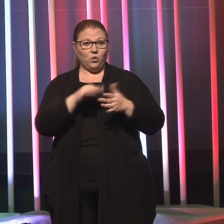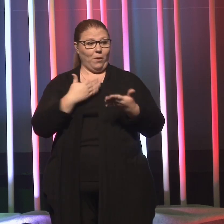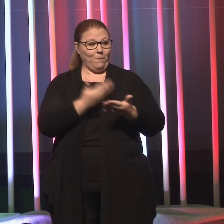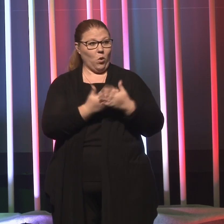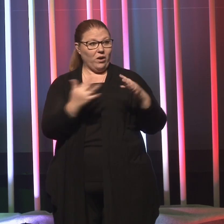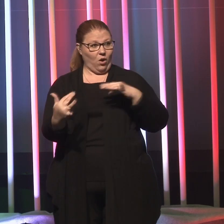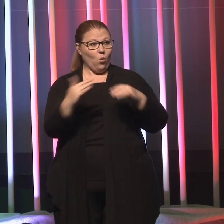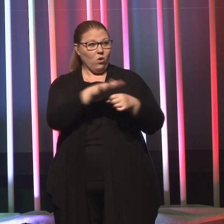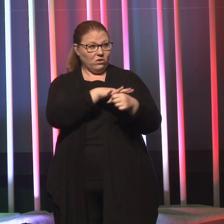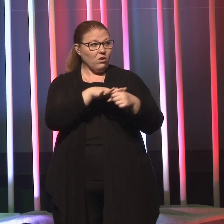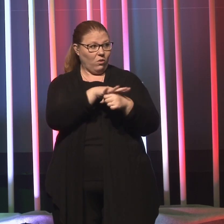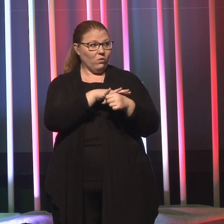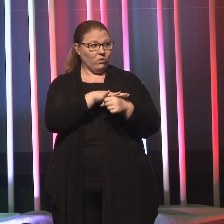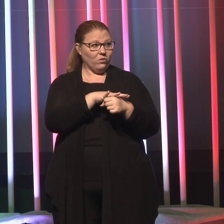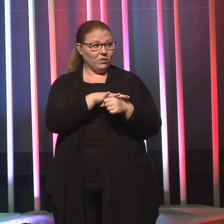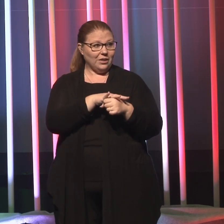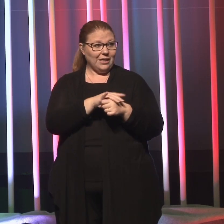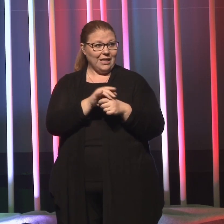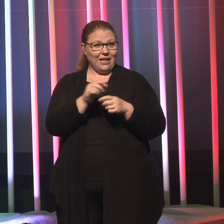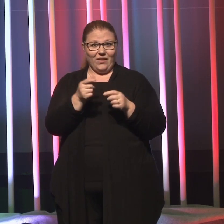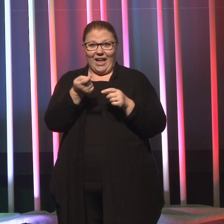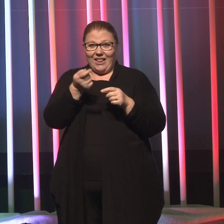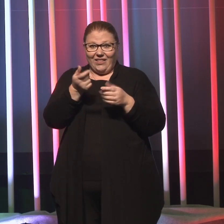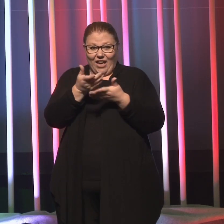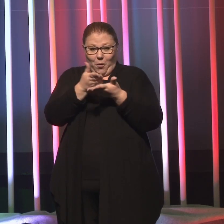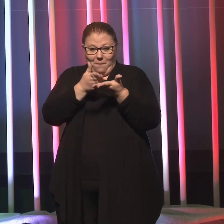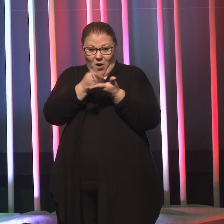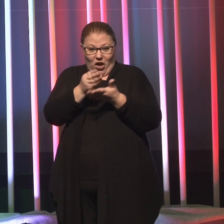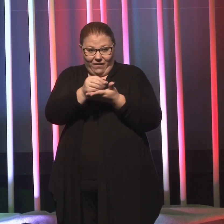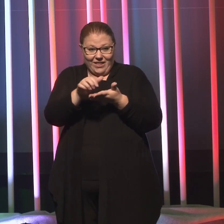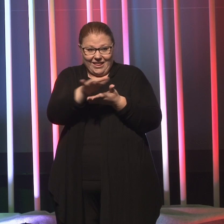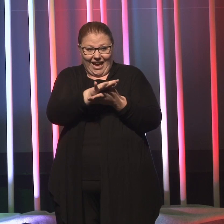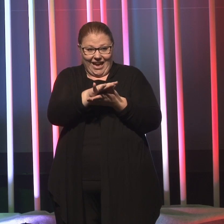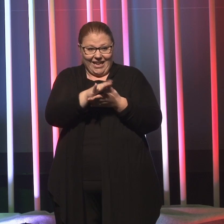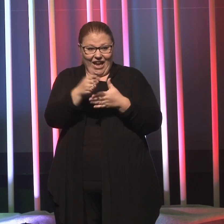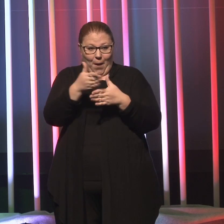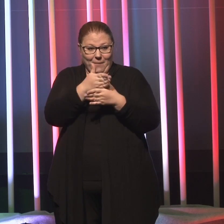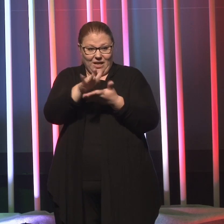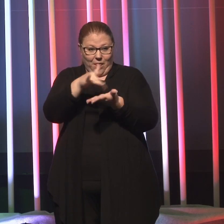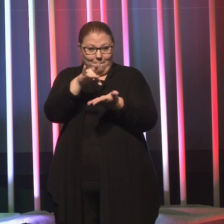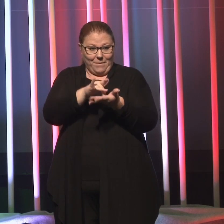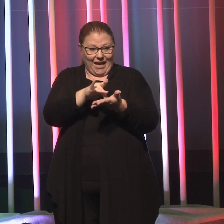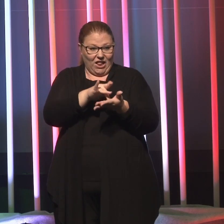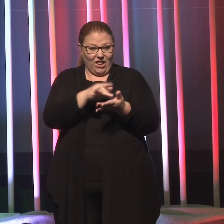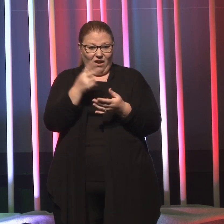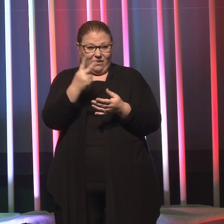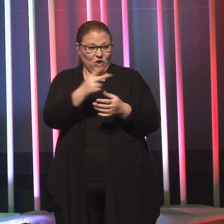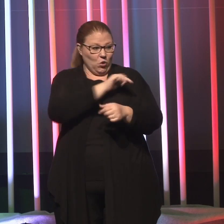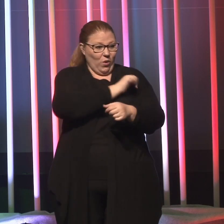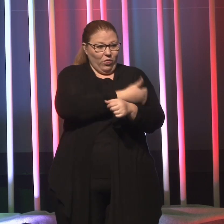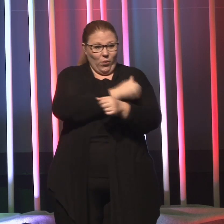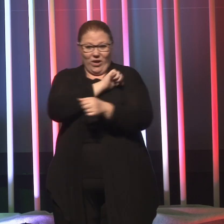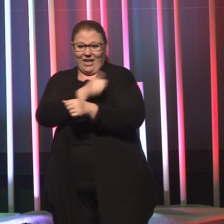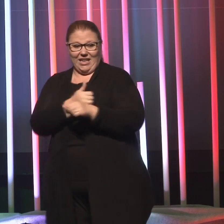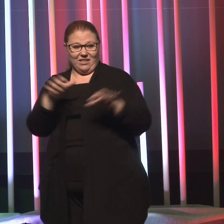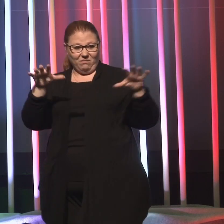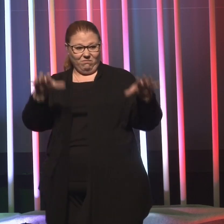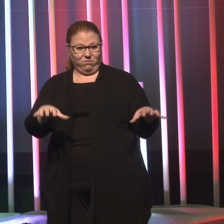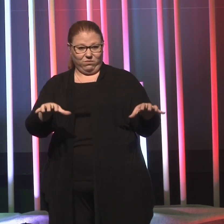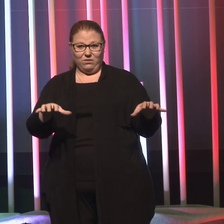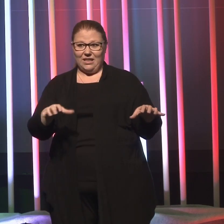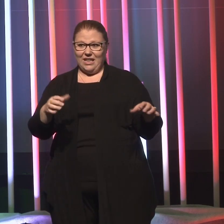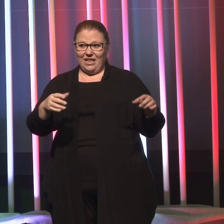conflict zone. A little strip of land that was set between the world superpowers of the day, constantly being fought over, constantly